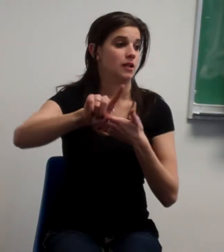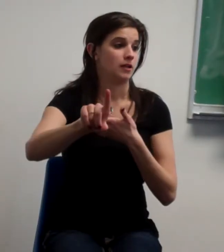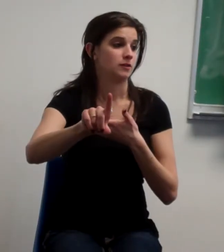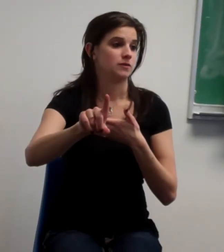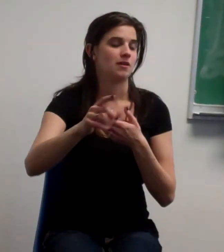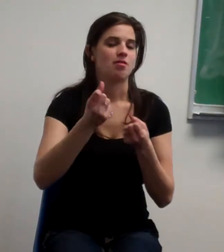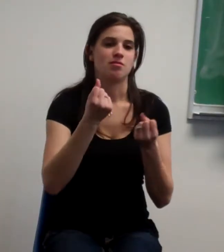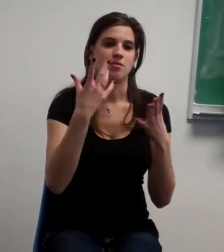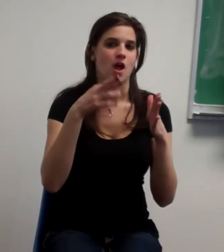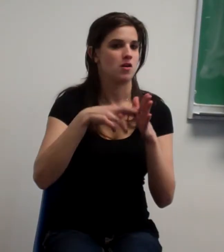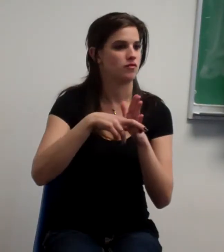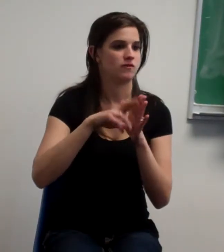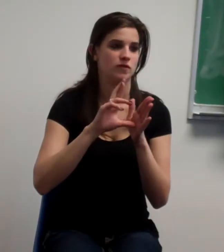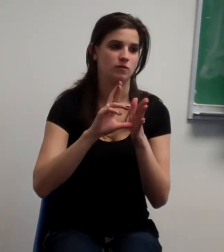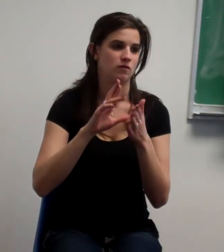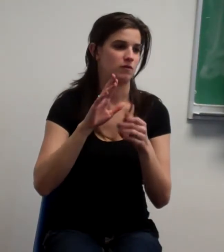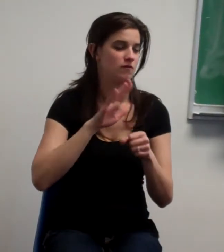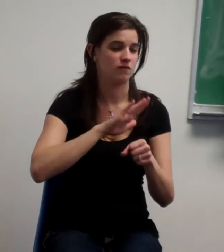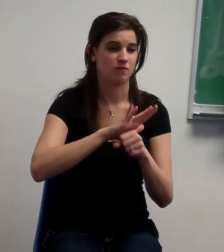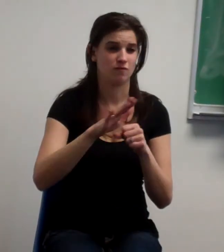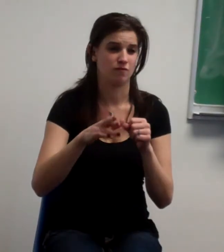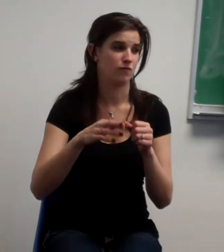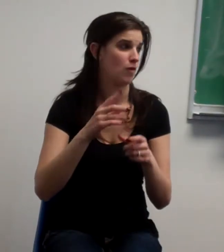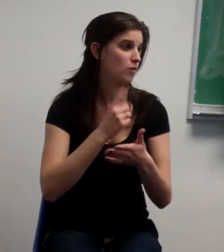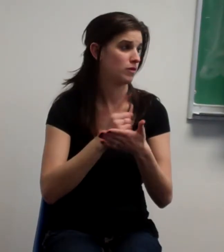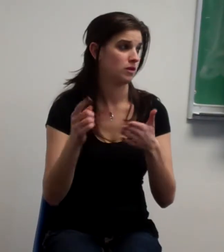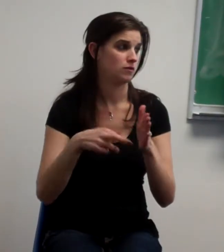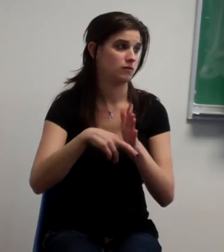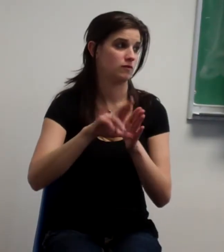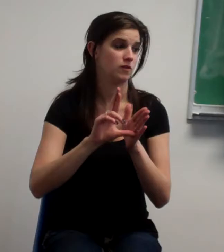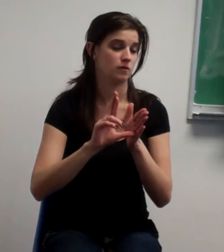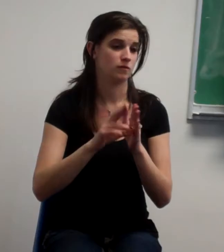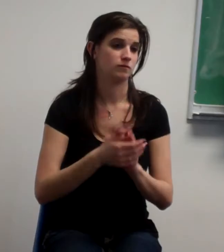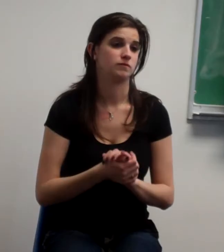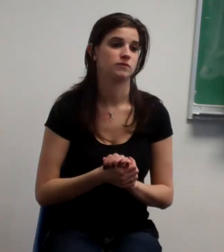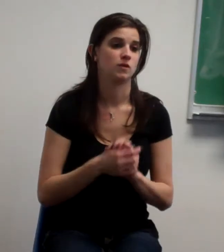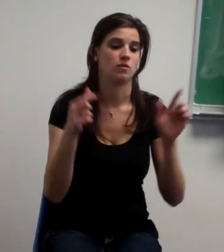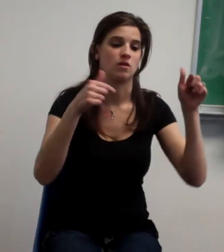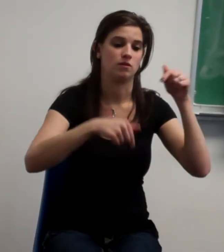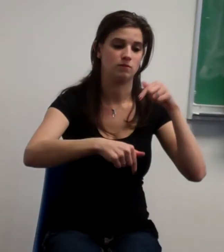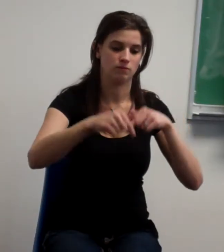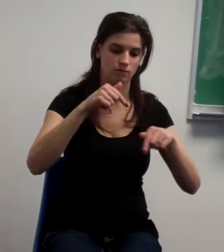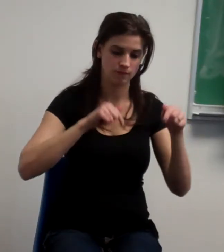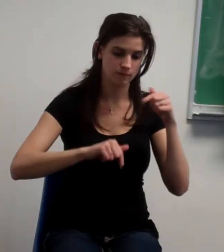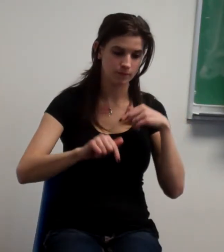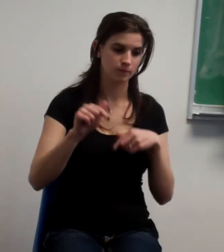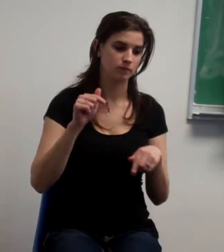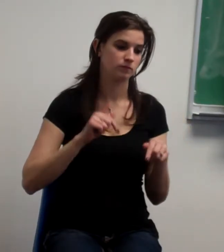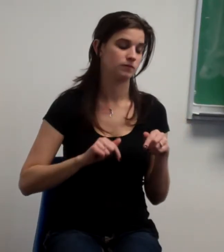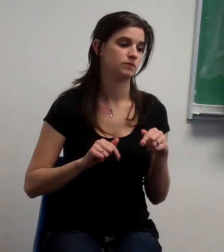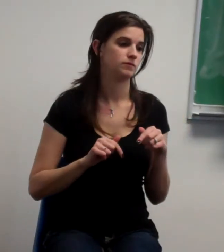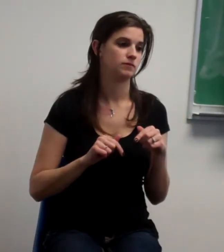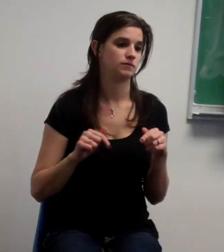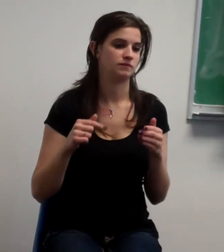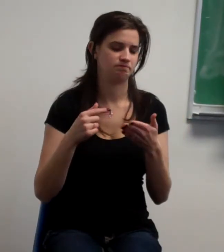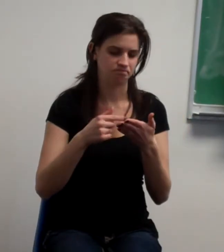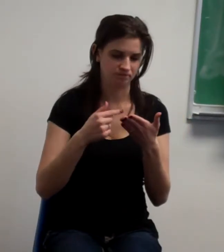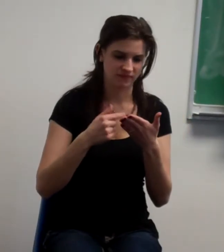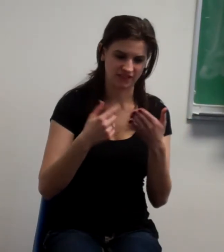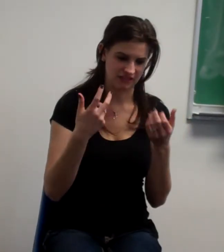review. That whole week will be a review. Okay. So we're going to backtrack and start to talk about everything we talked about, right?